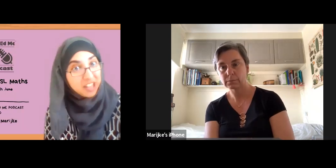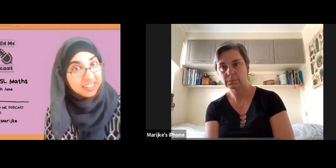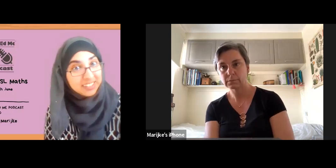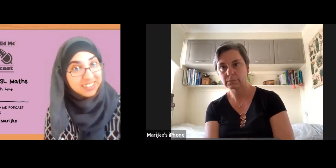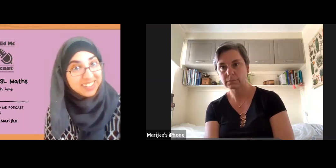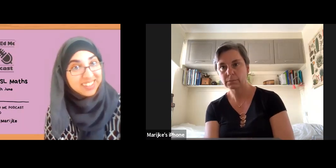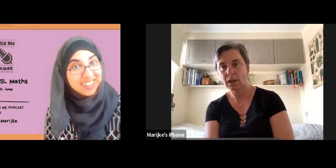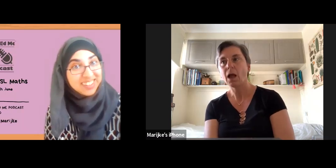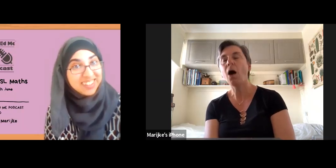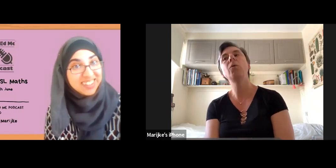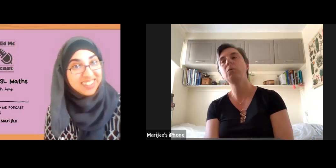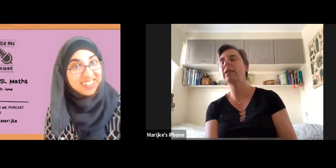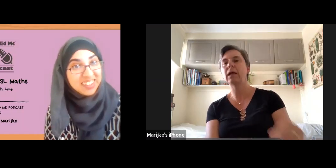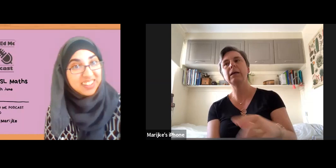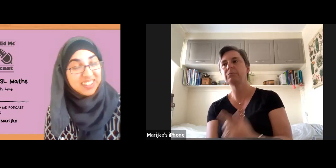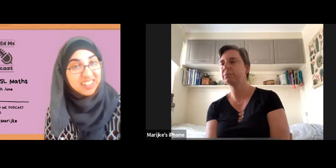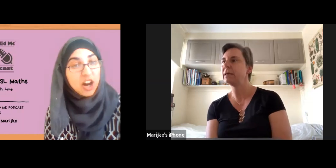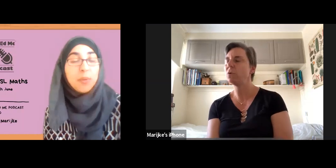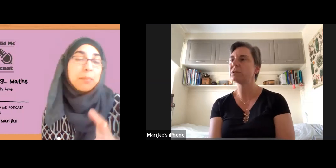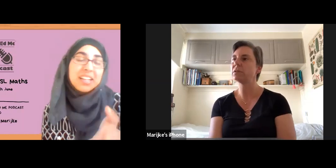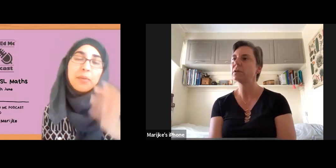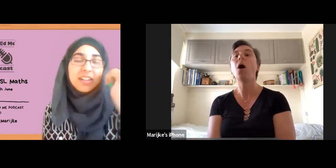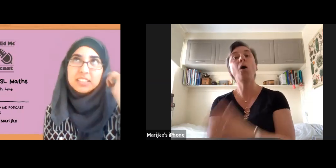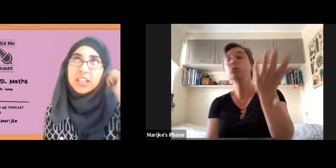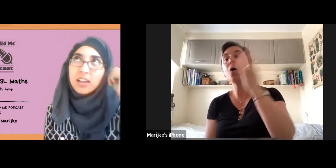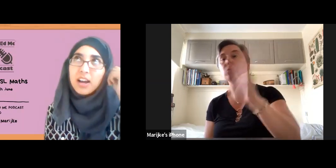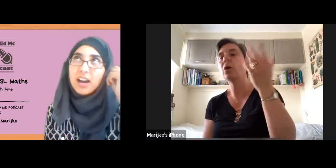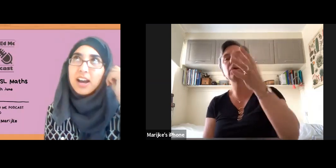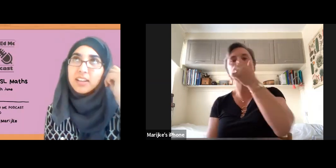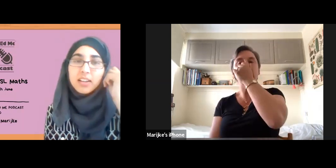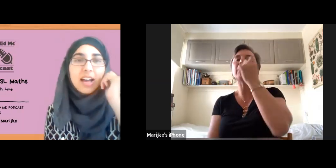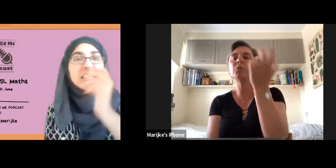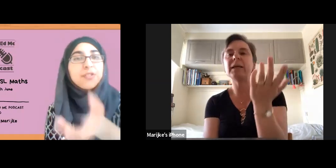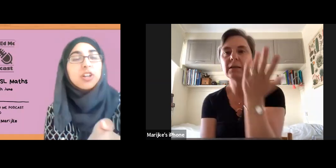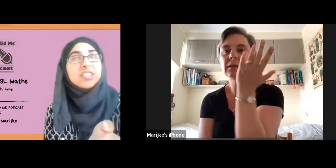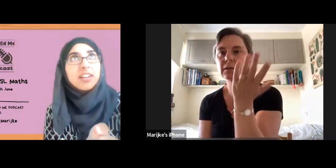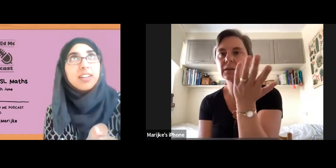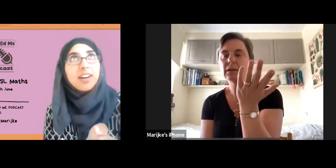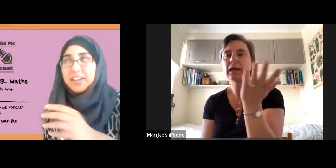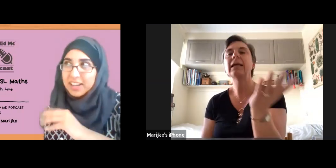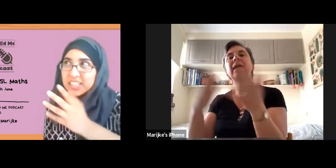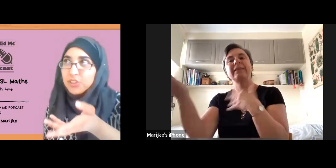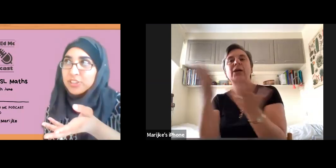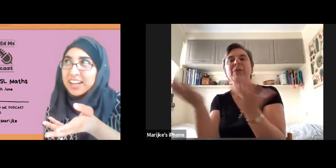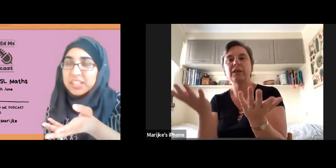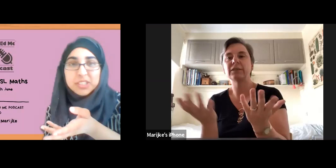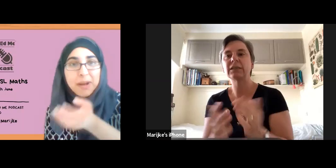sign? Oh, well, no. So for you guys, it was